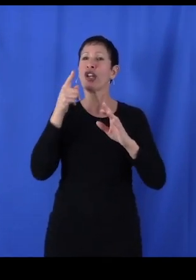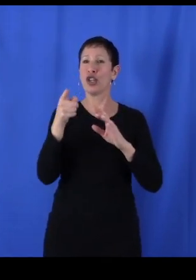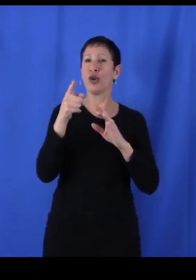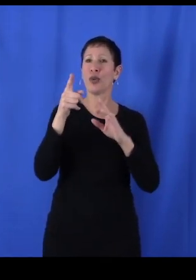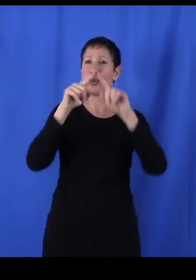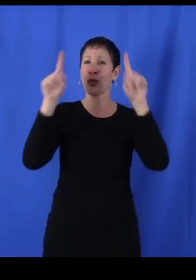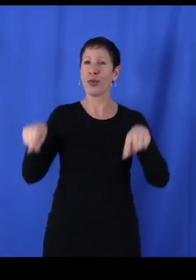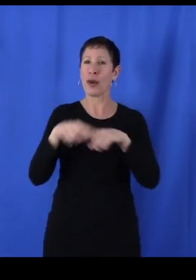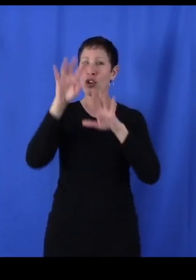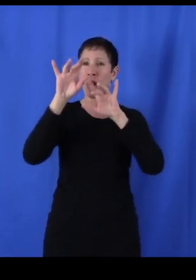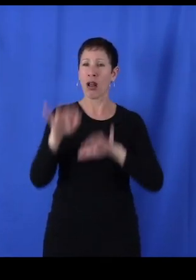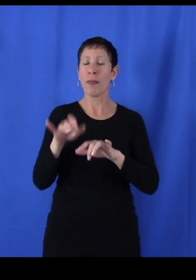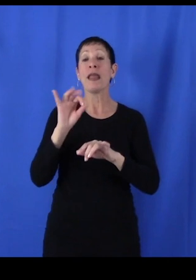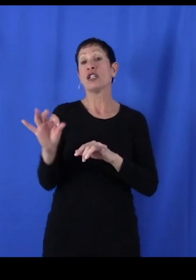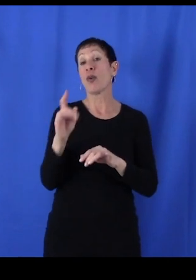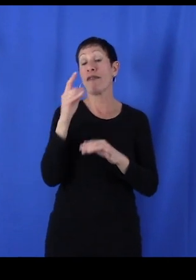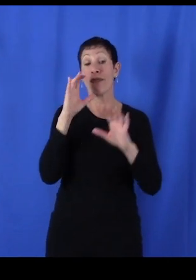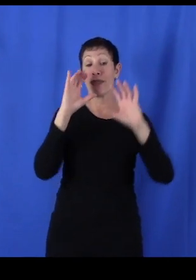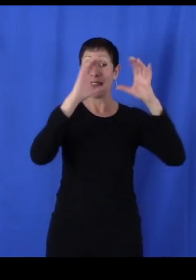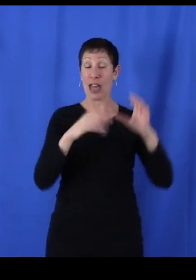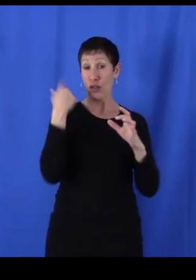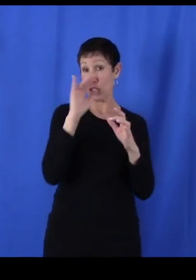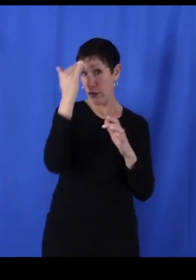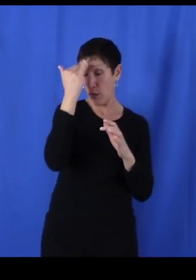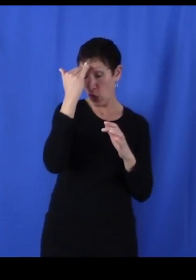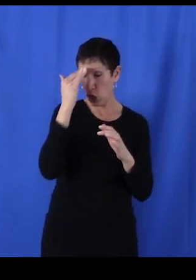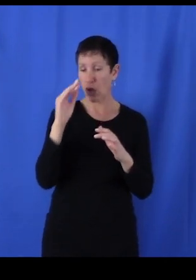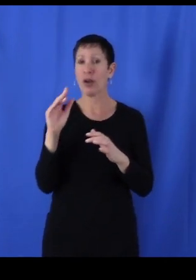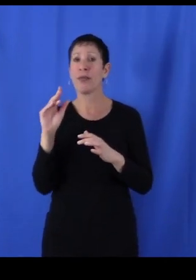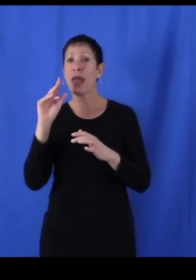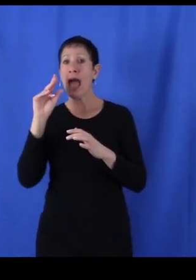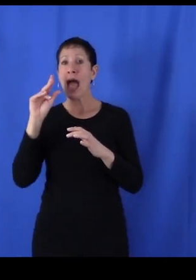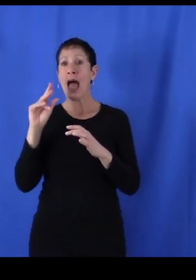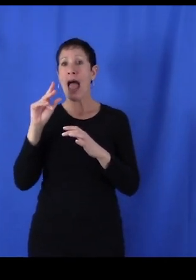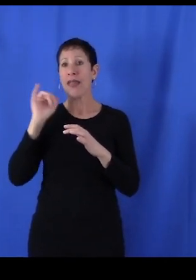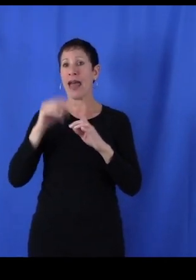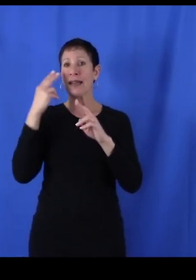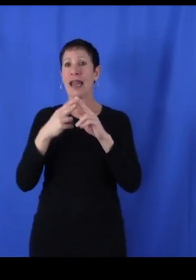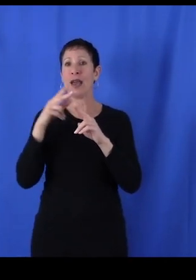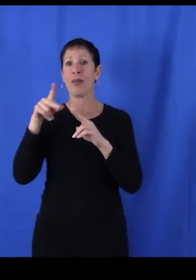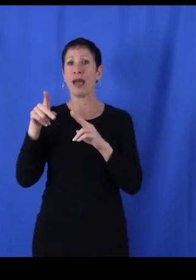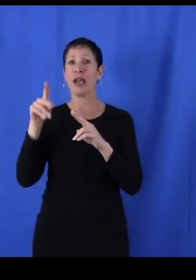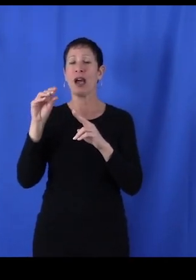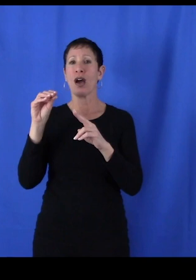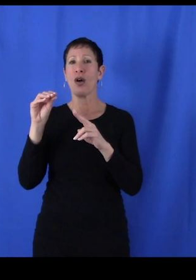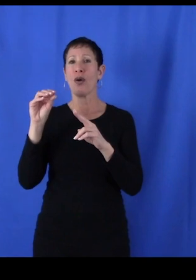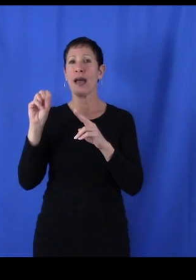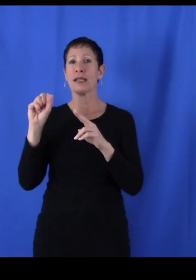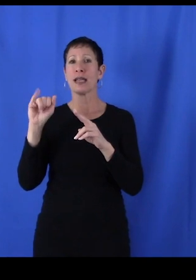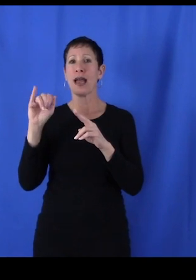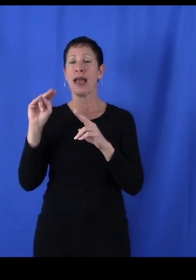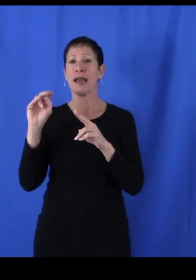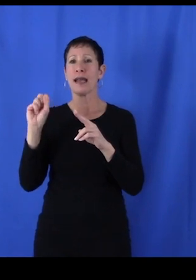questionnaires. Right? And if these categories look familiar and Kaczynski rings a bell, it's of course because he's been